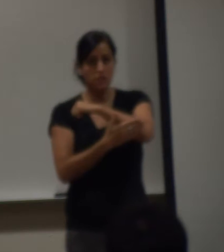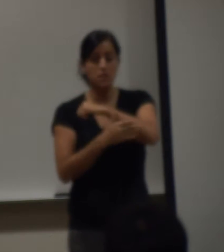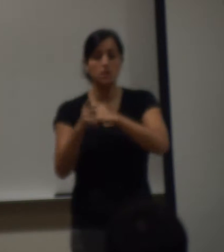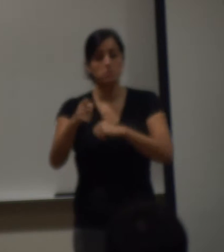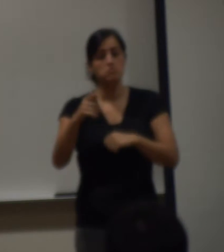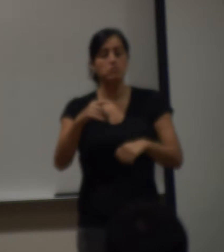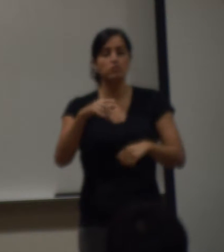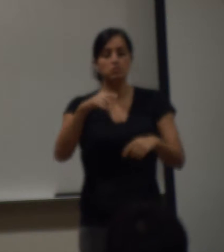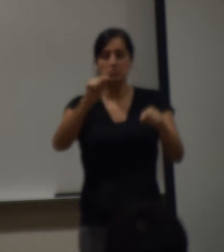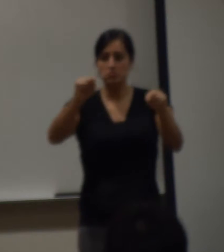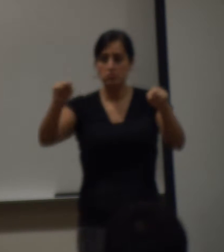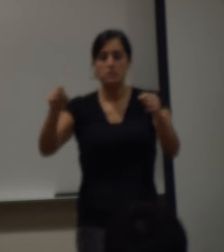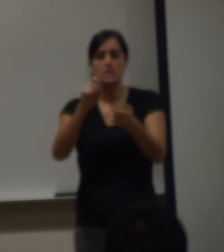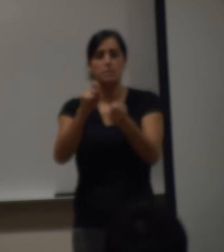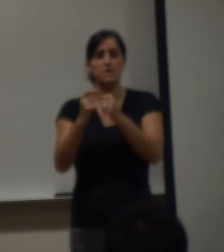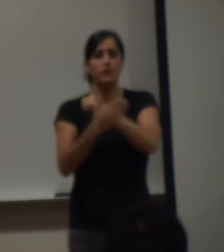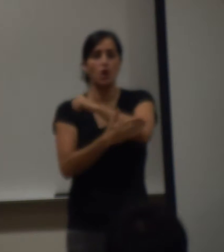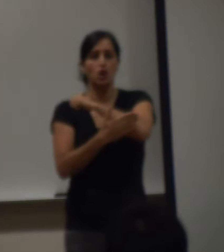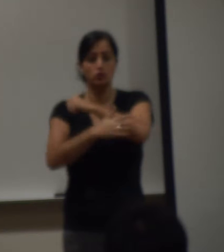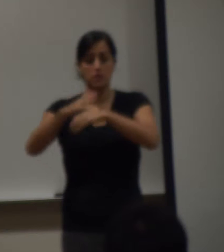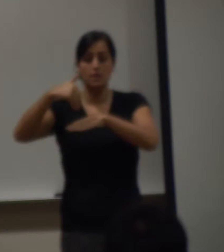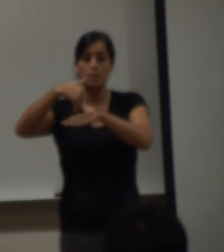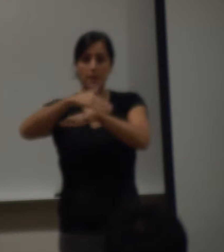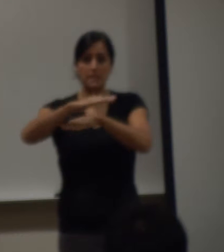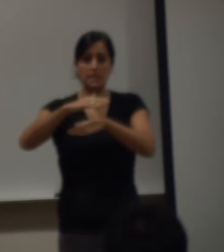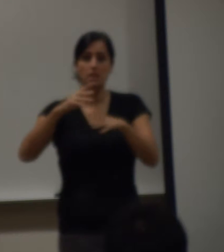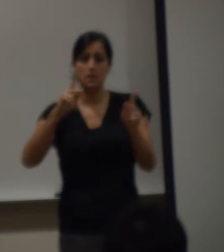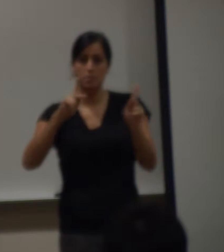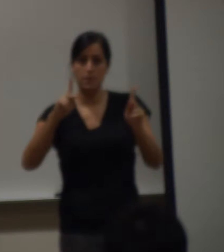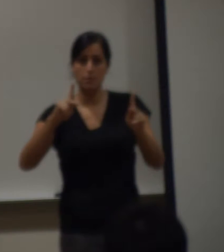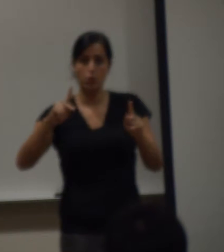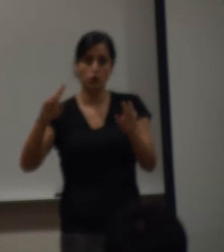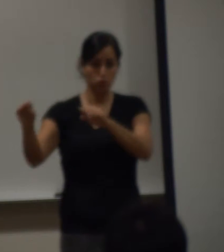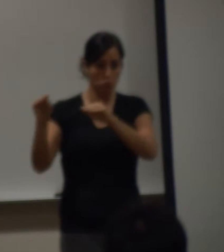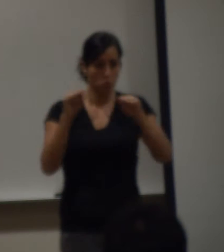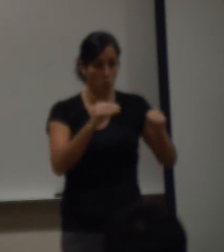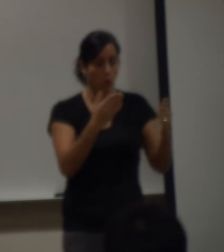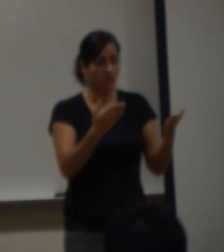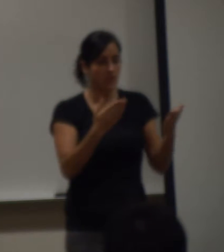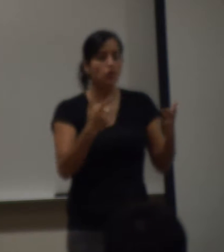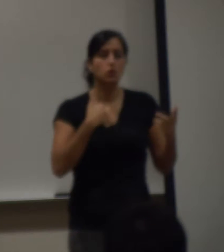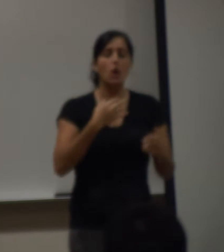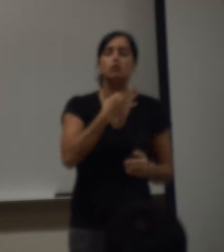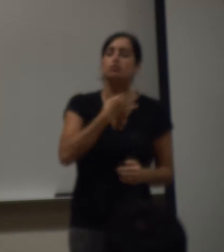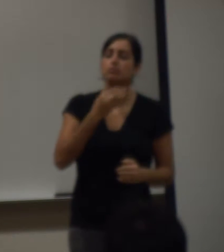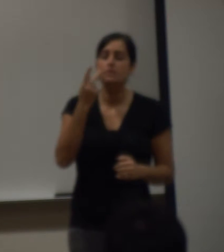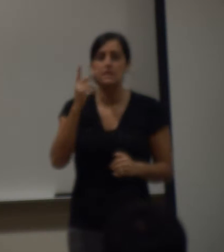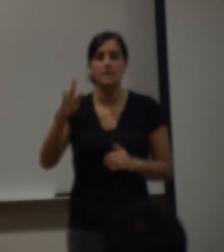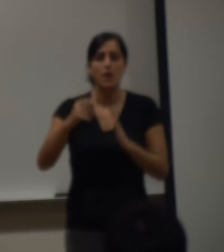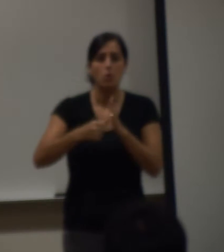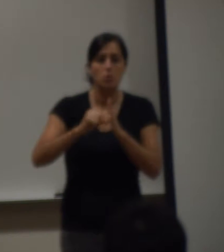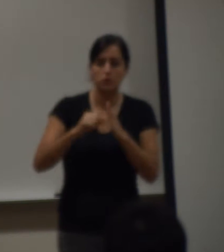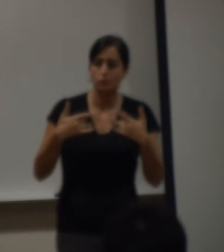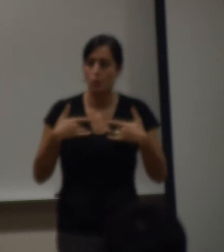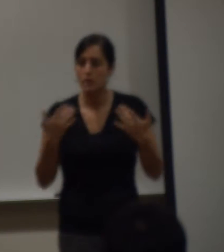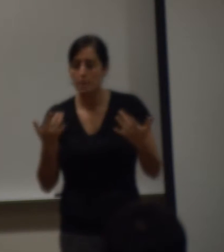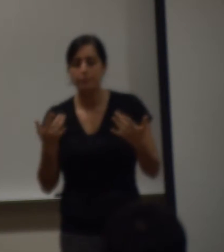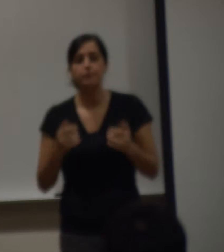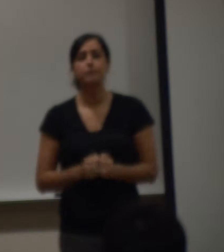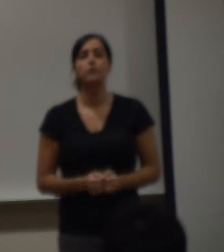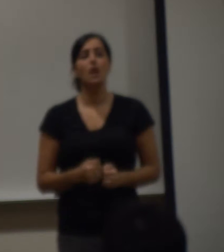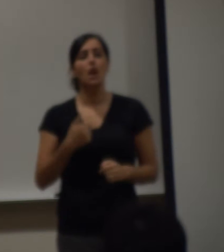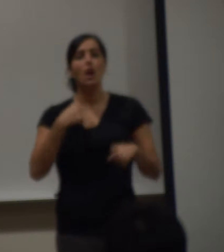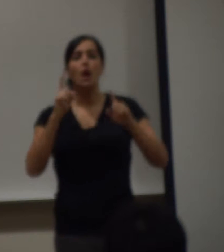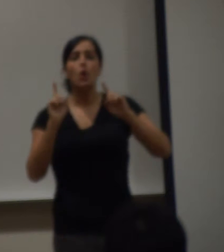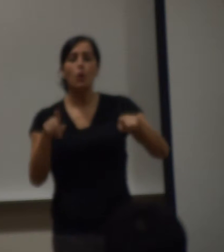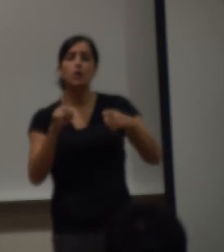sending migrants abroad to get a sort of first-hand impression of what was going on and why. When I was in Senegal, which is on the